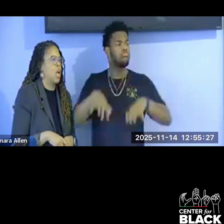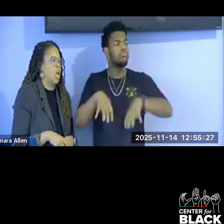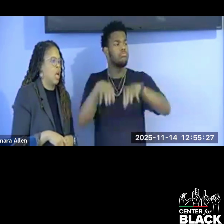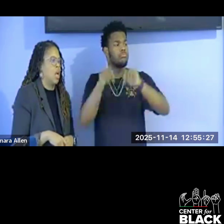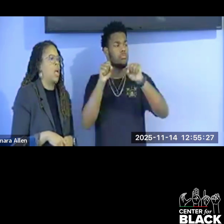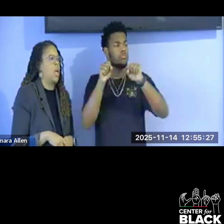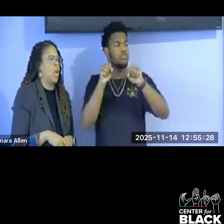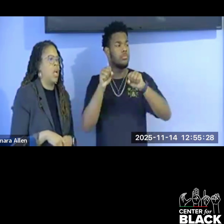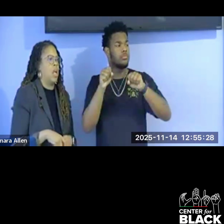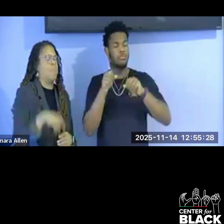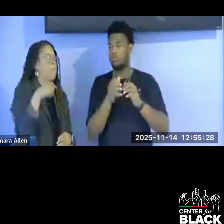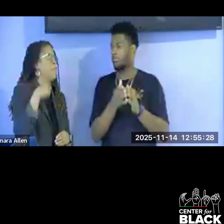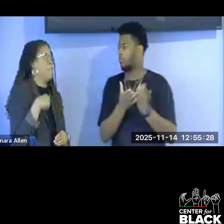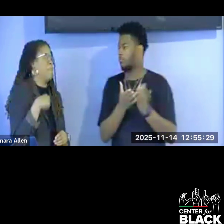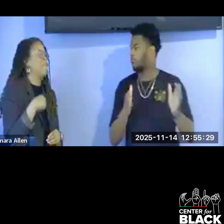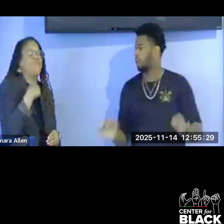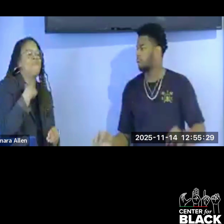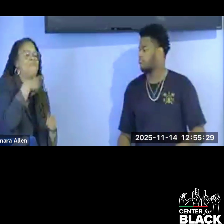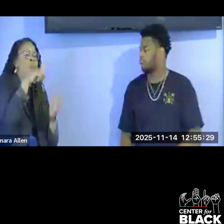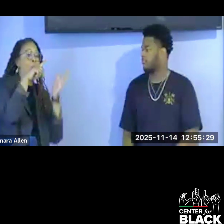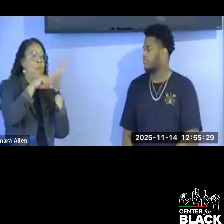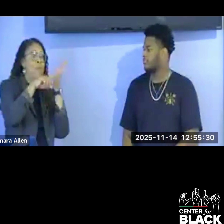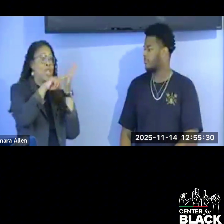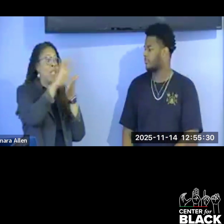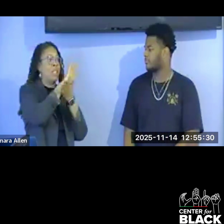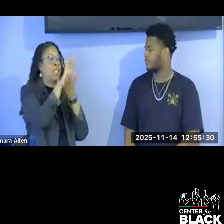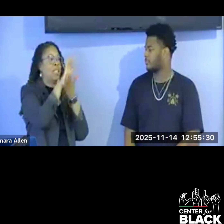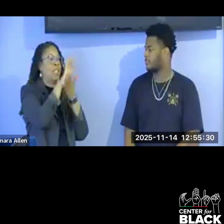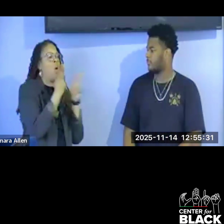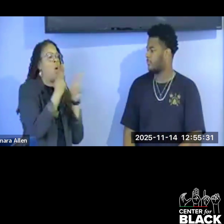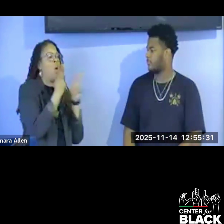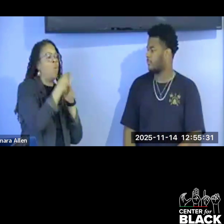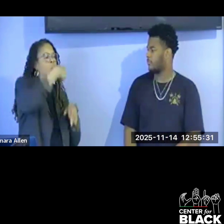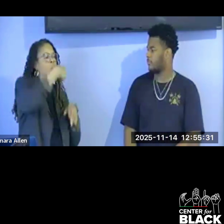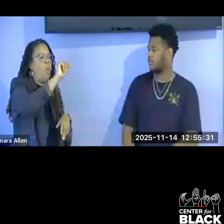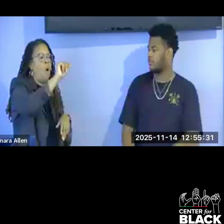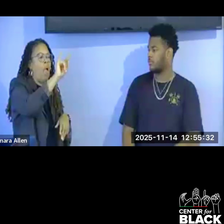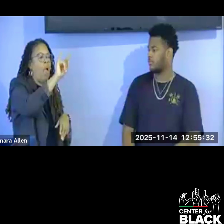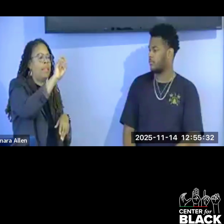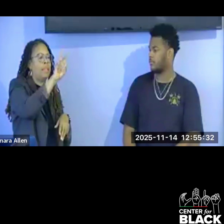research design and your methodology.